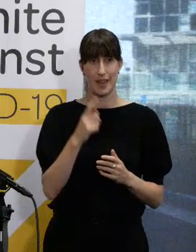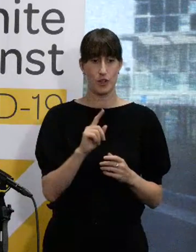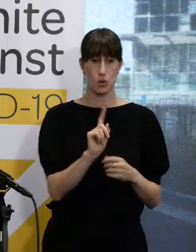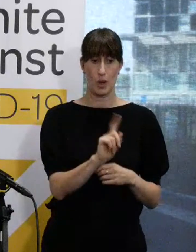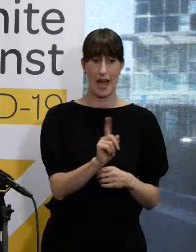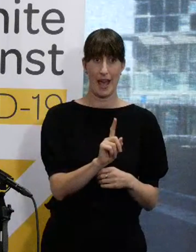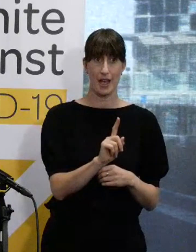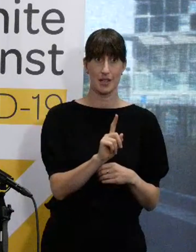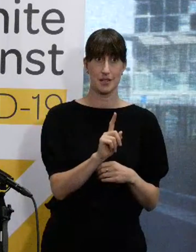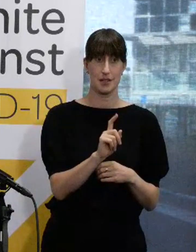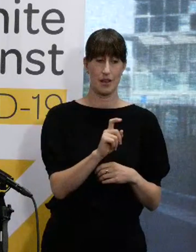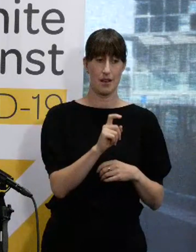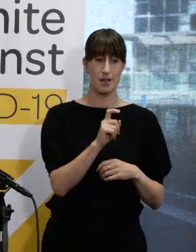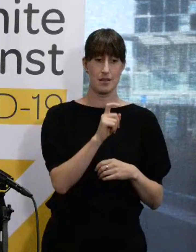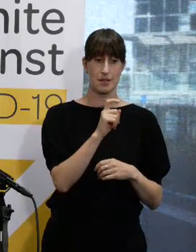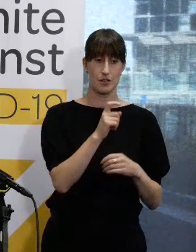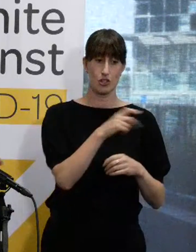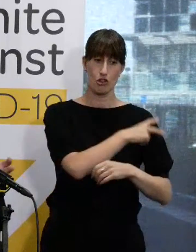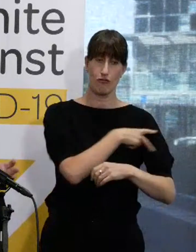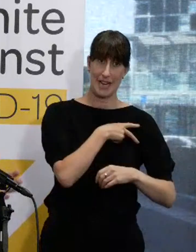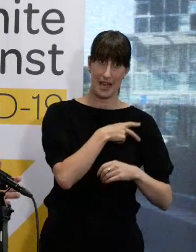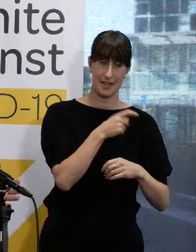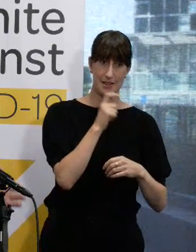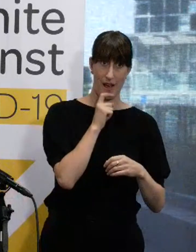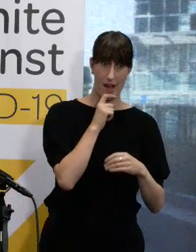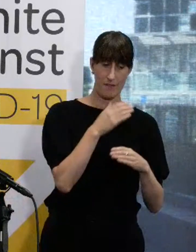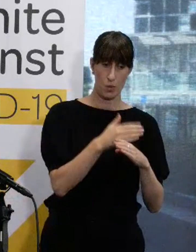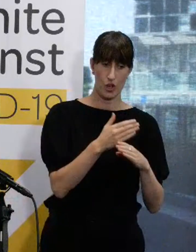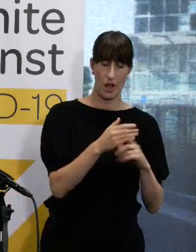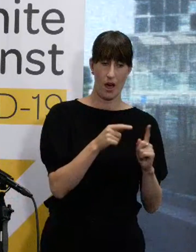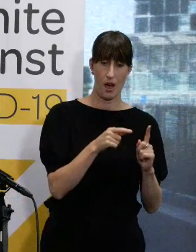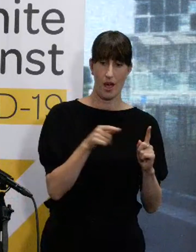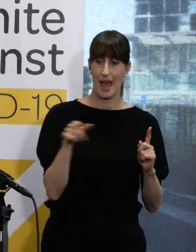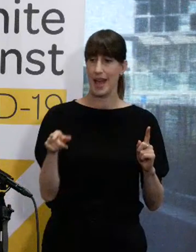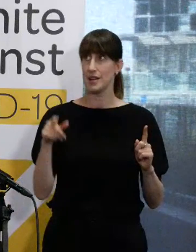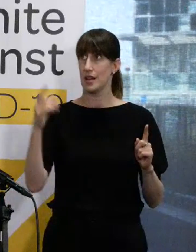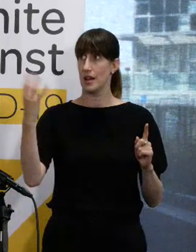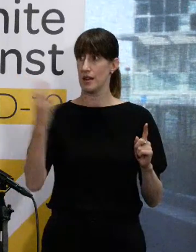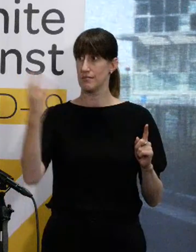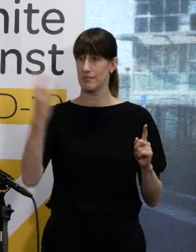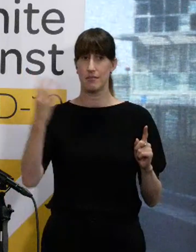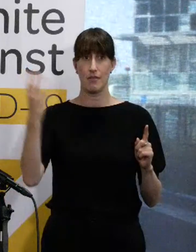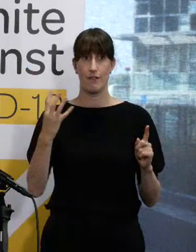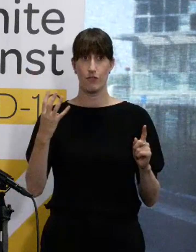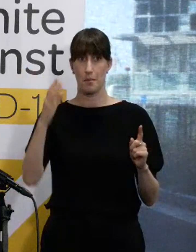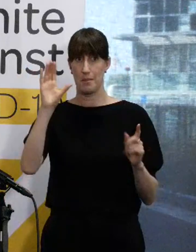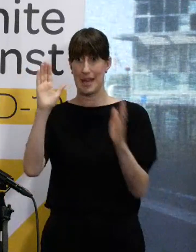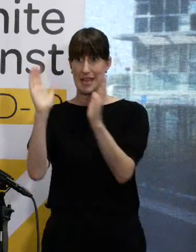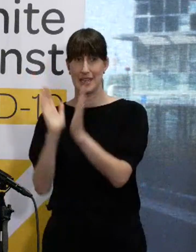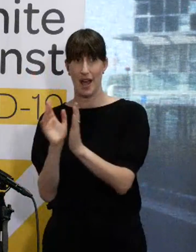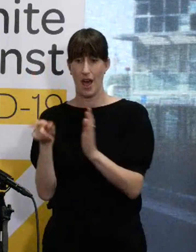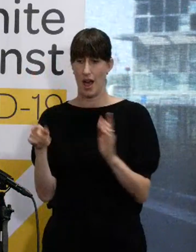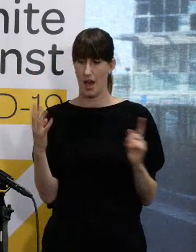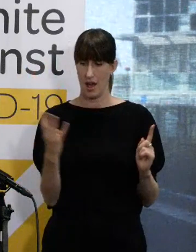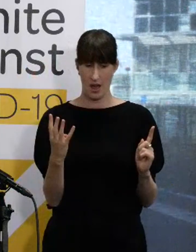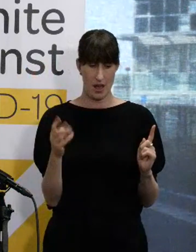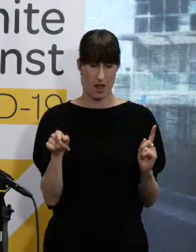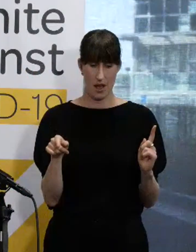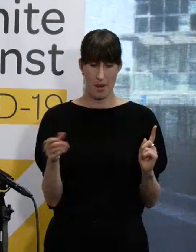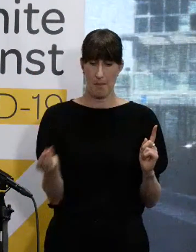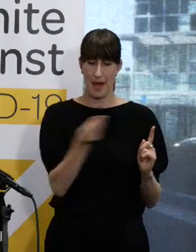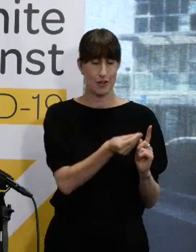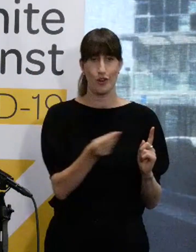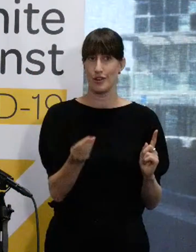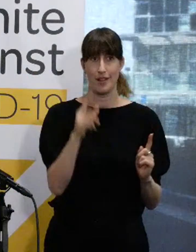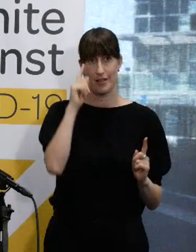today's case and our security guard and those increased number of cases coming back from that we have identified coming in from